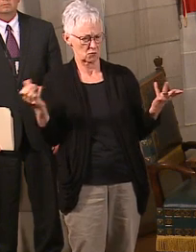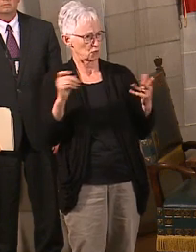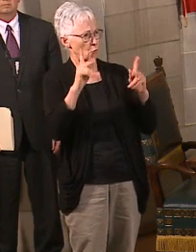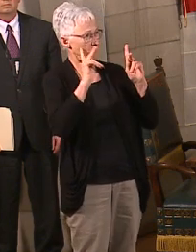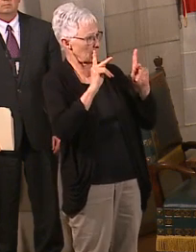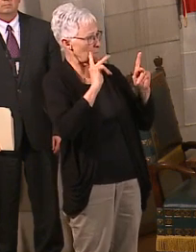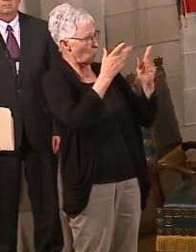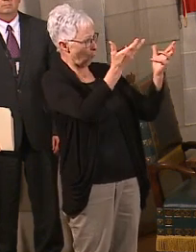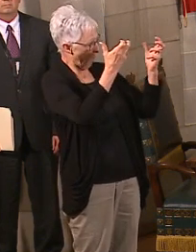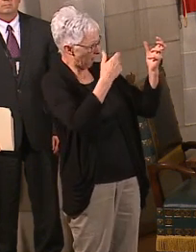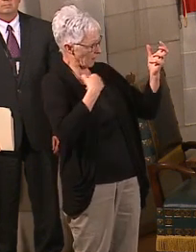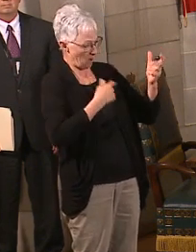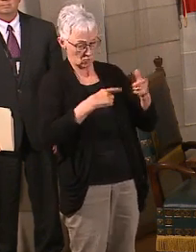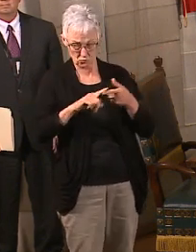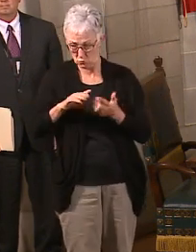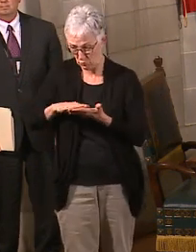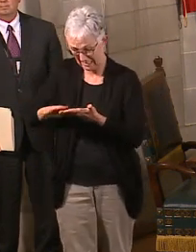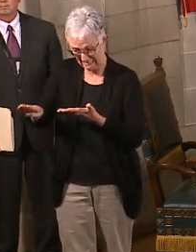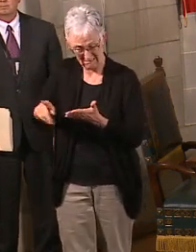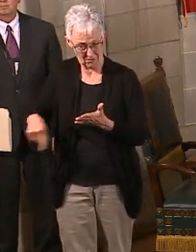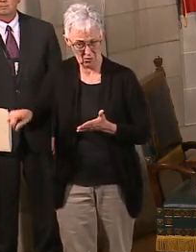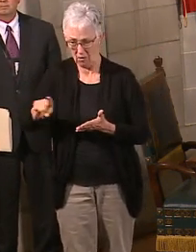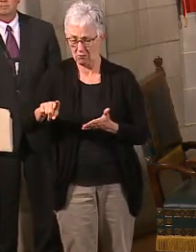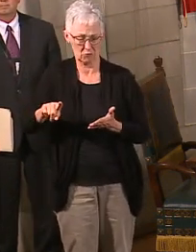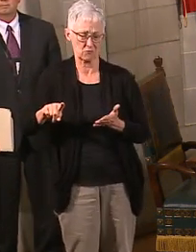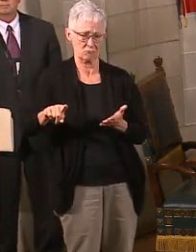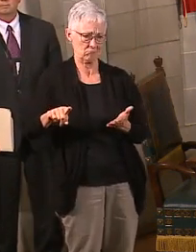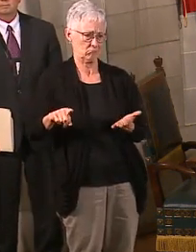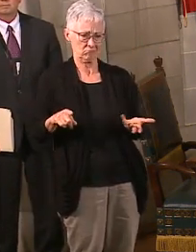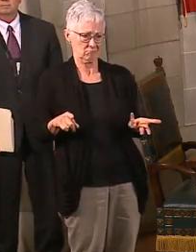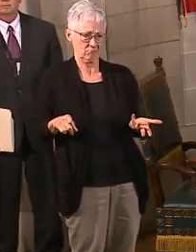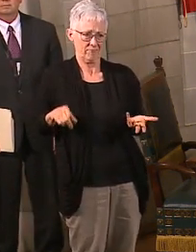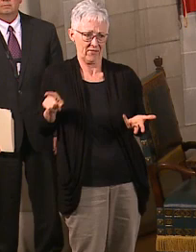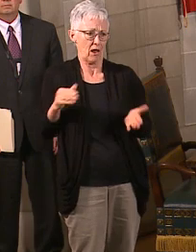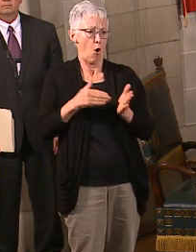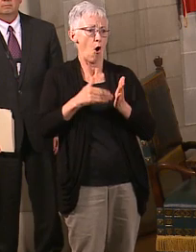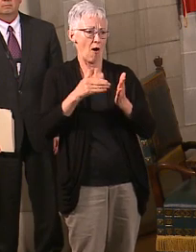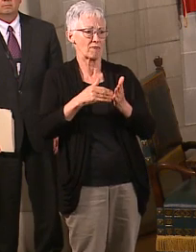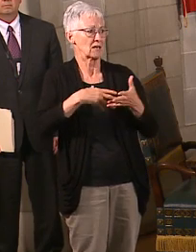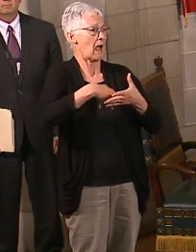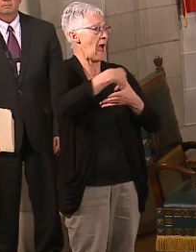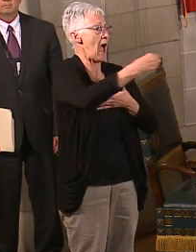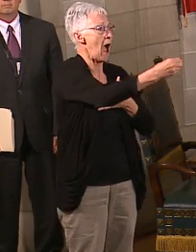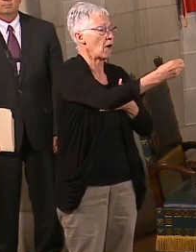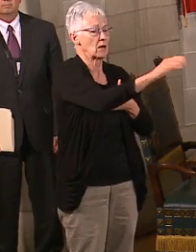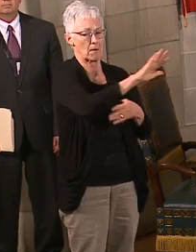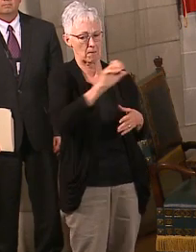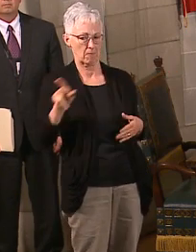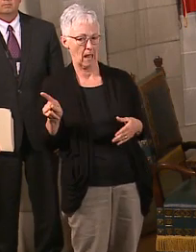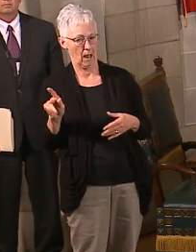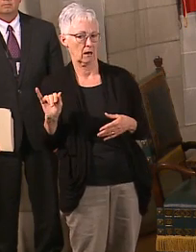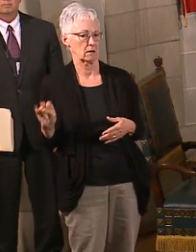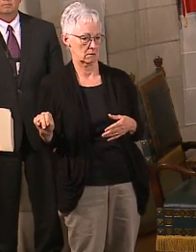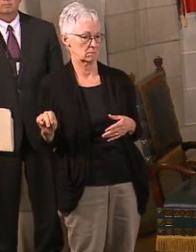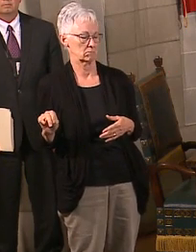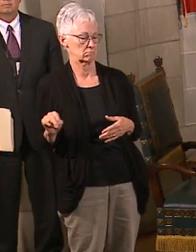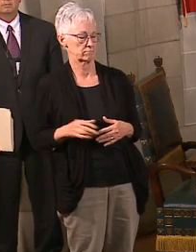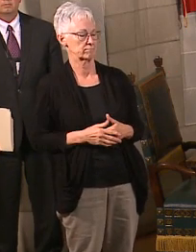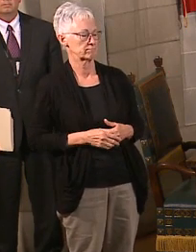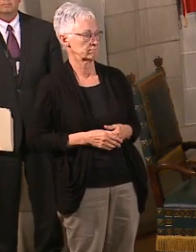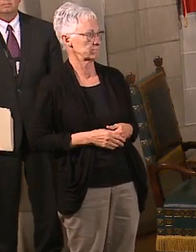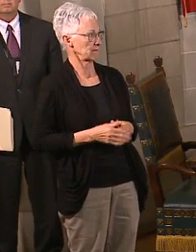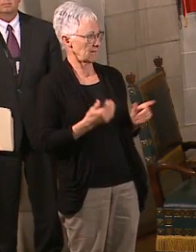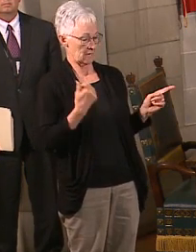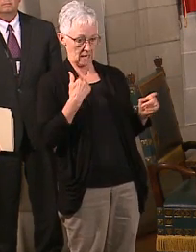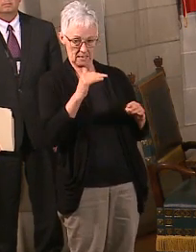inmates. Next, I'd like to just update everybody on PPE. Last night when I was on NET, I had mentioned that we'd